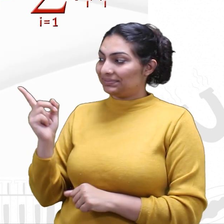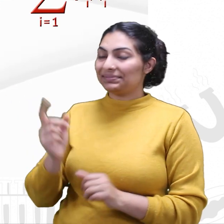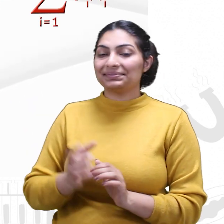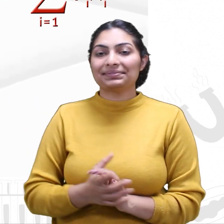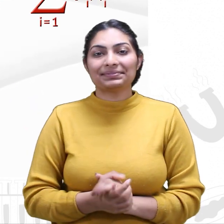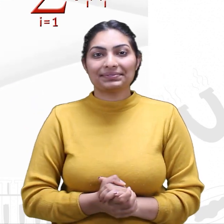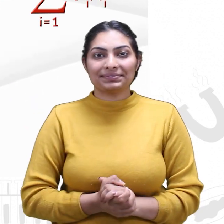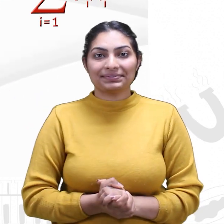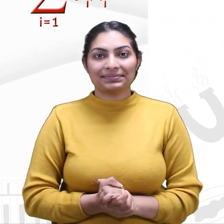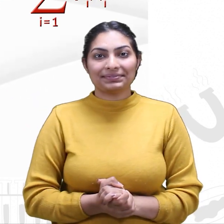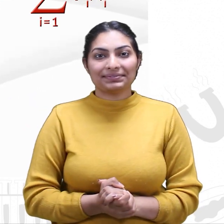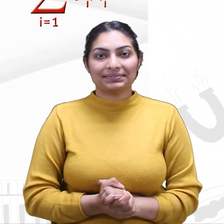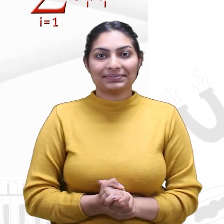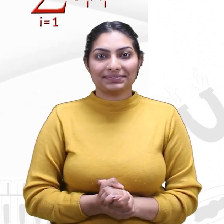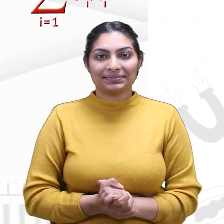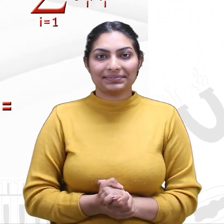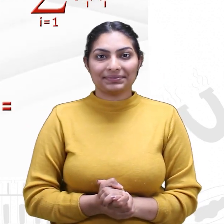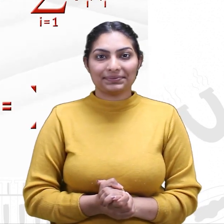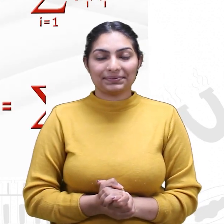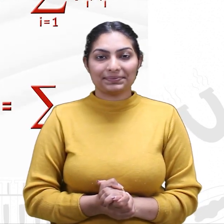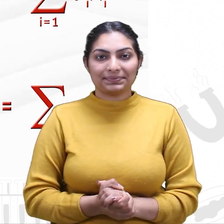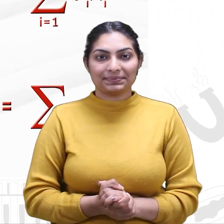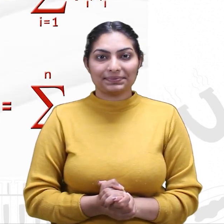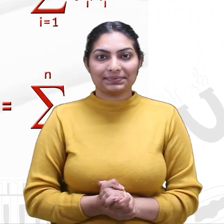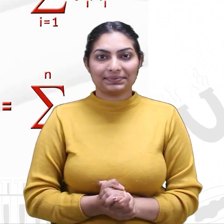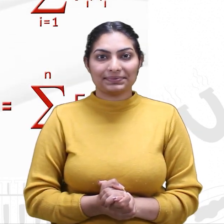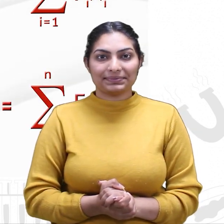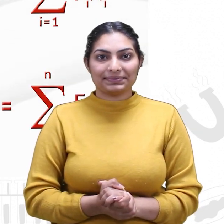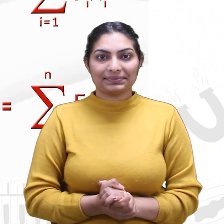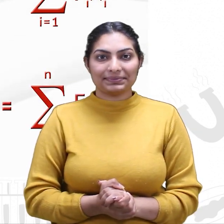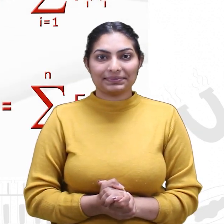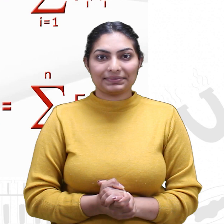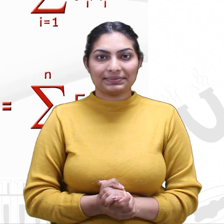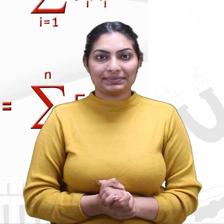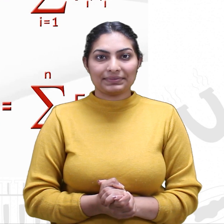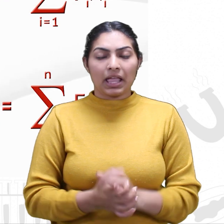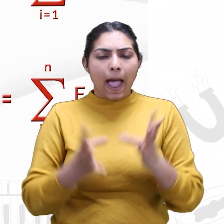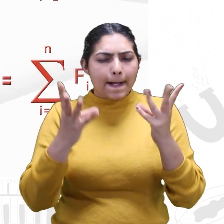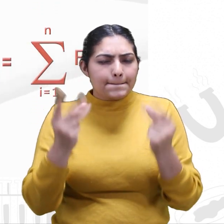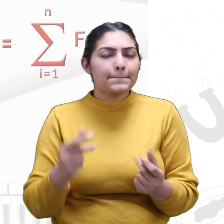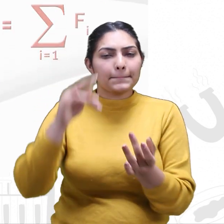the observations in this way and number of all the observations in this way.